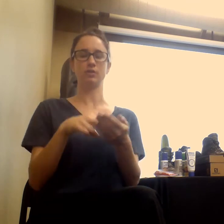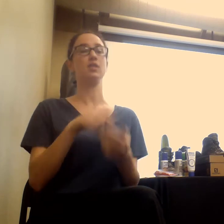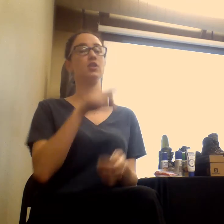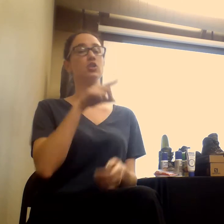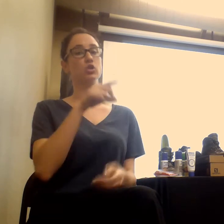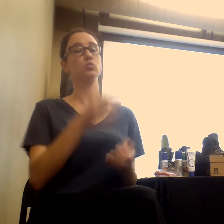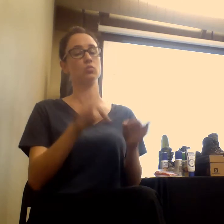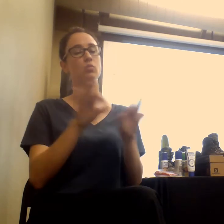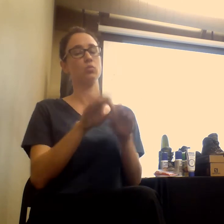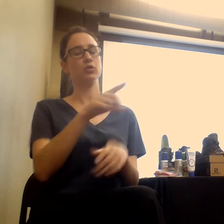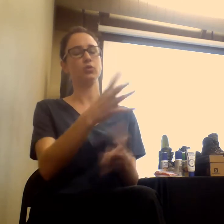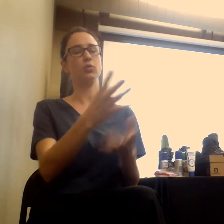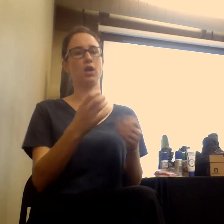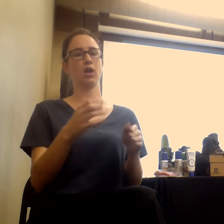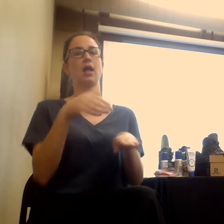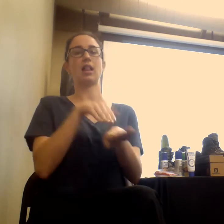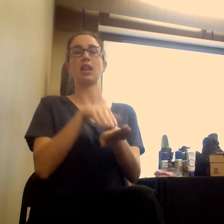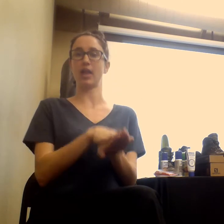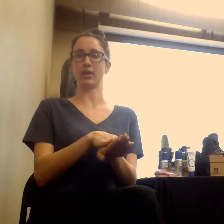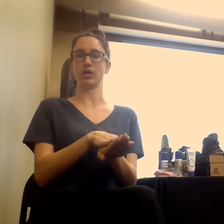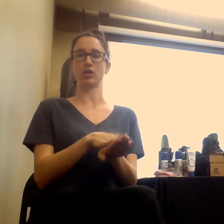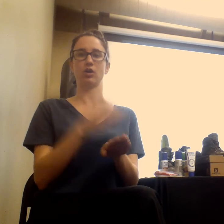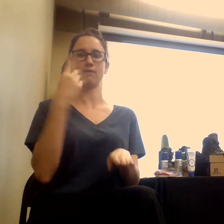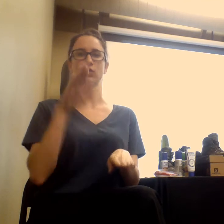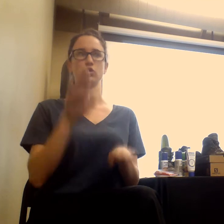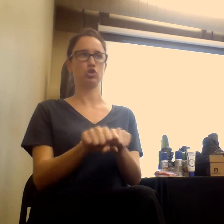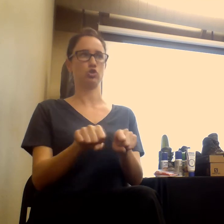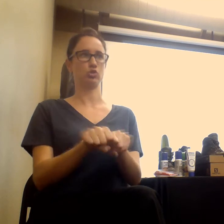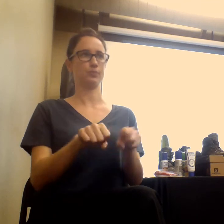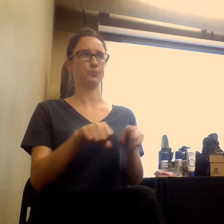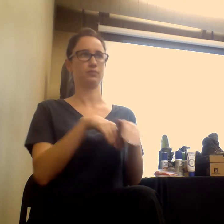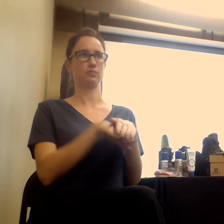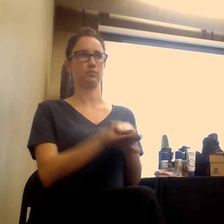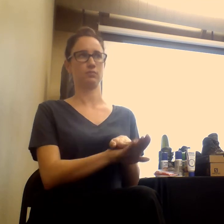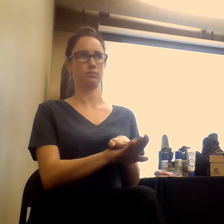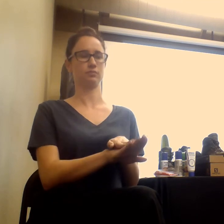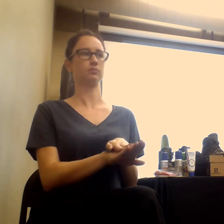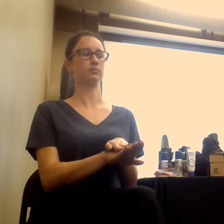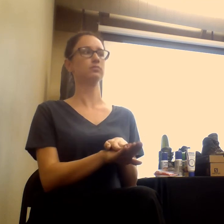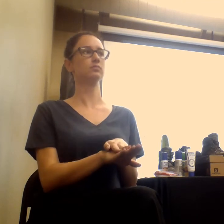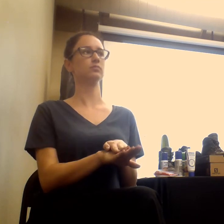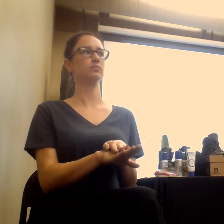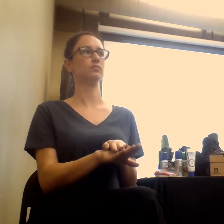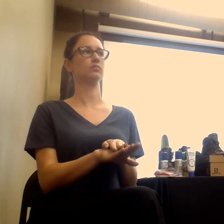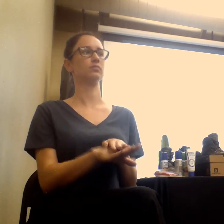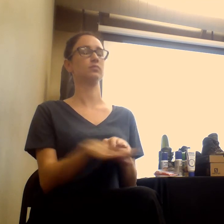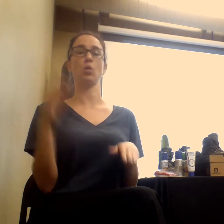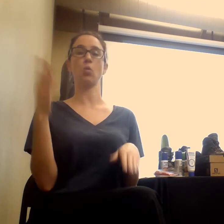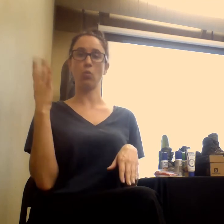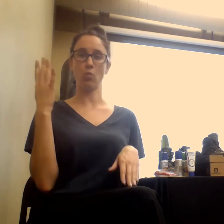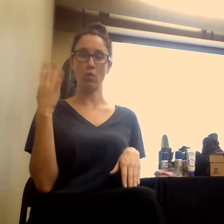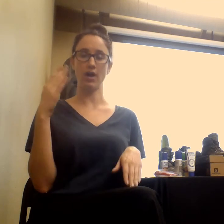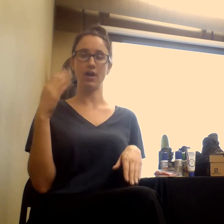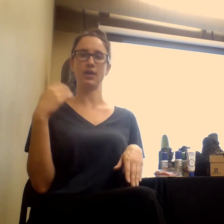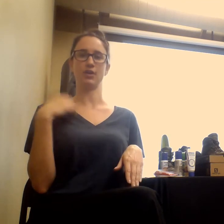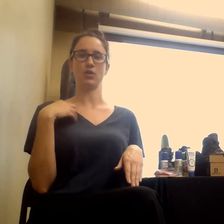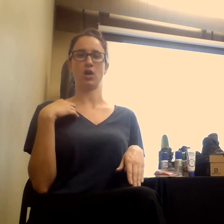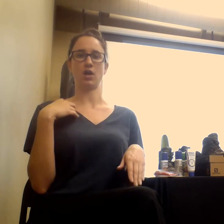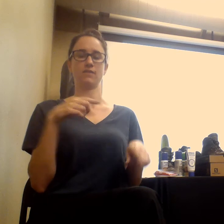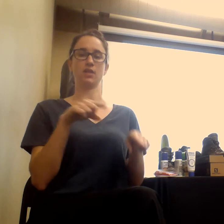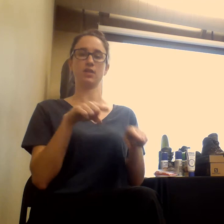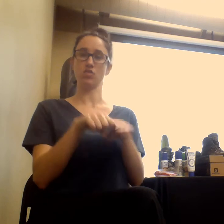point between your foot and the outer sock, so that those two slide against each other instead of the sock sliding